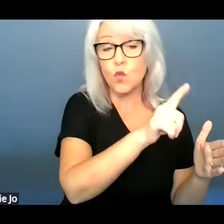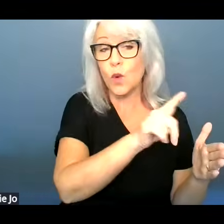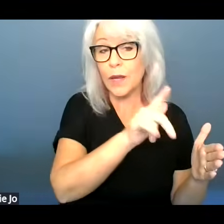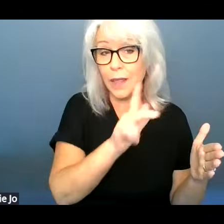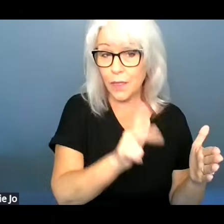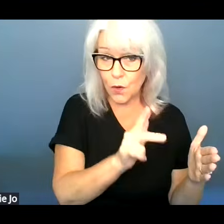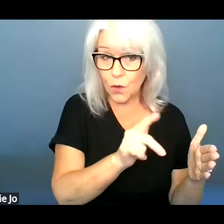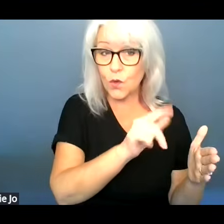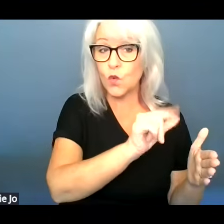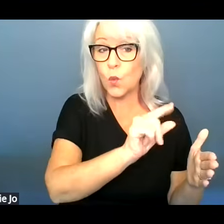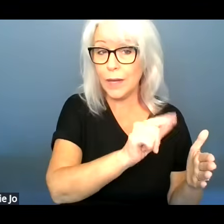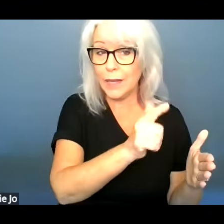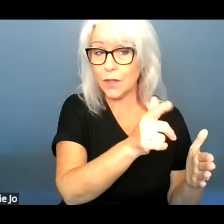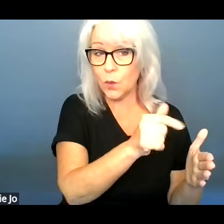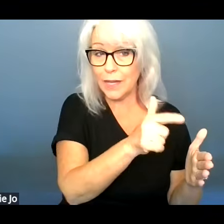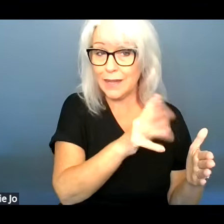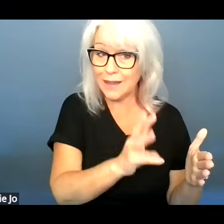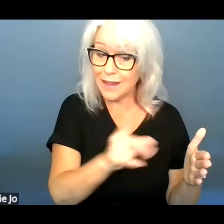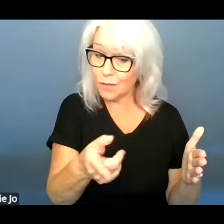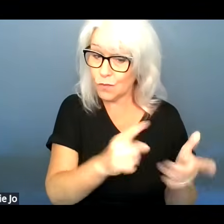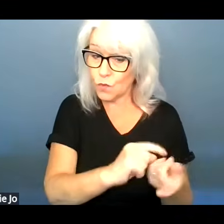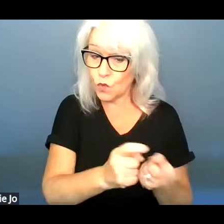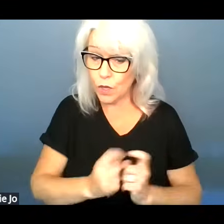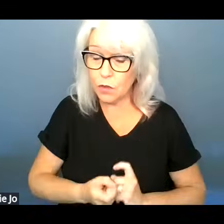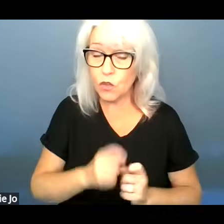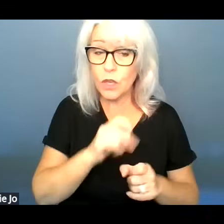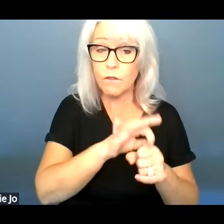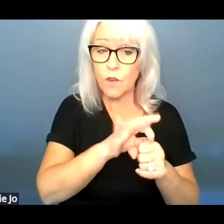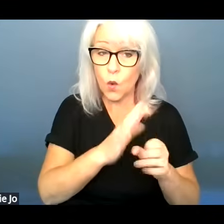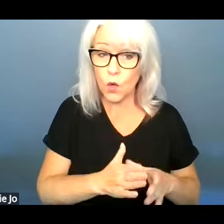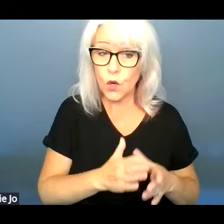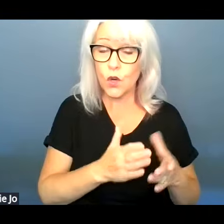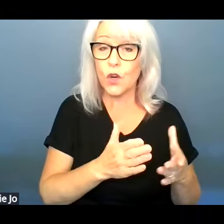think that is clear for both the voters whose